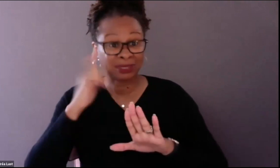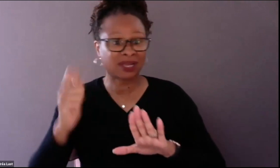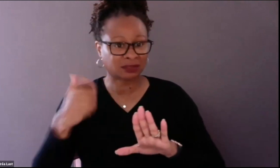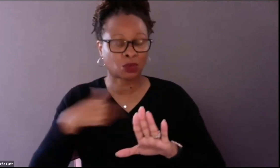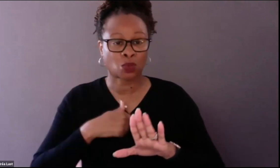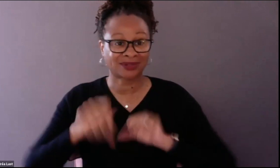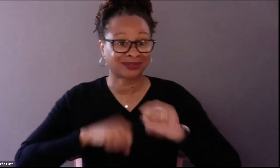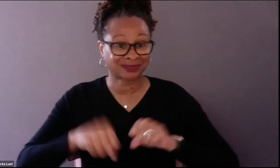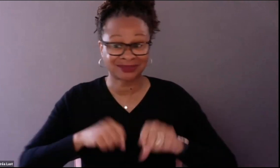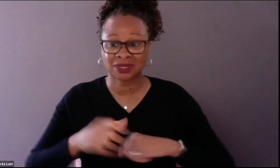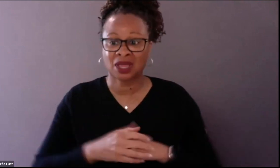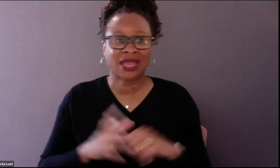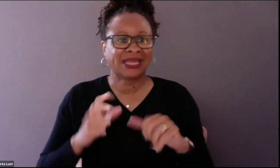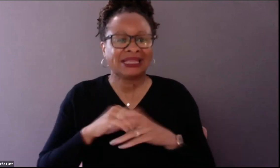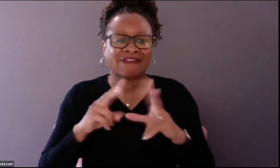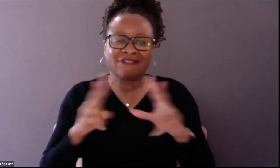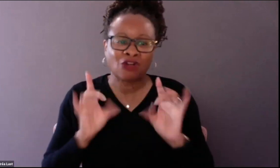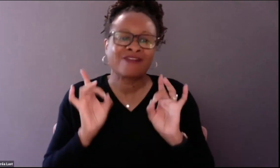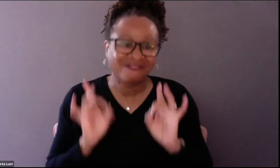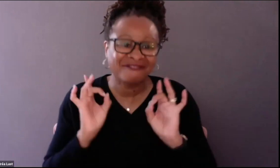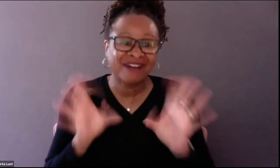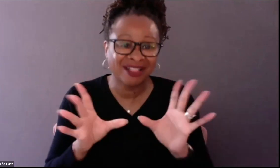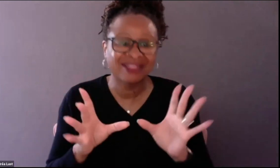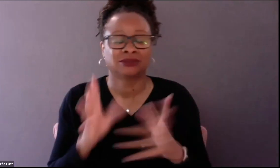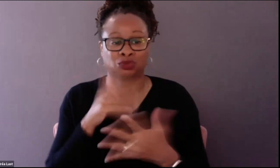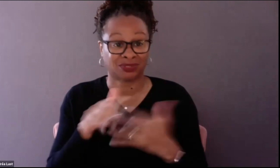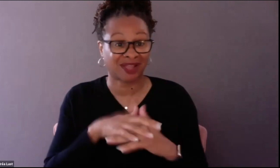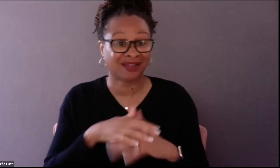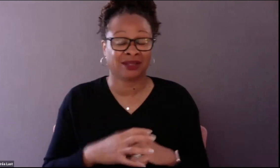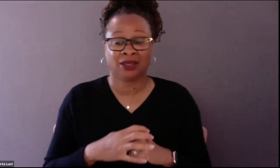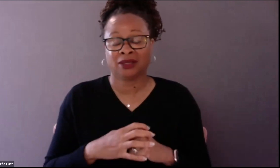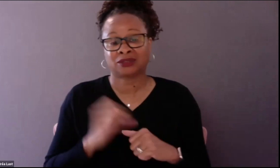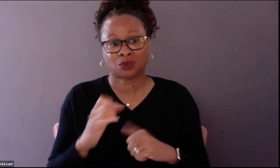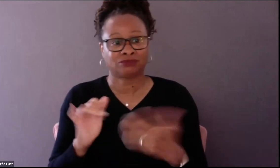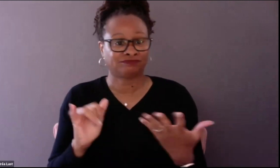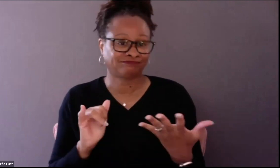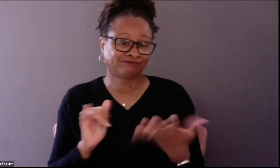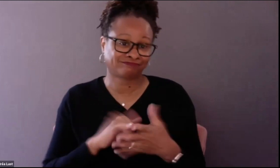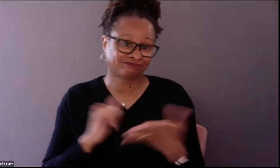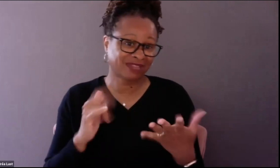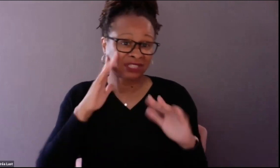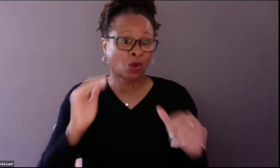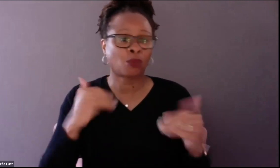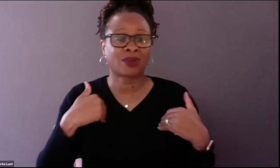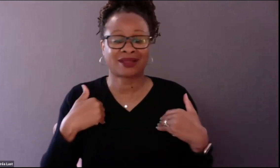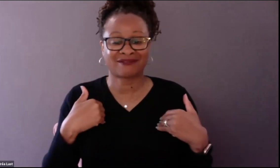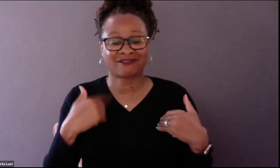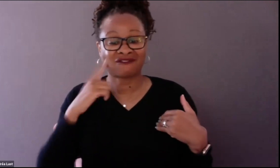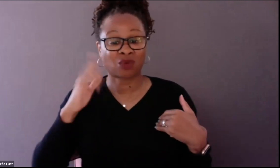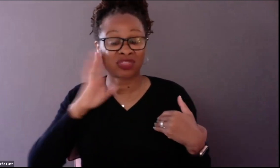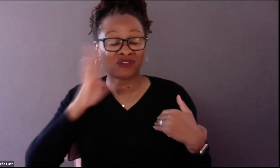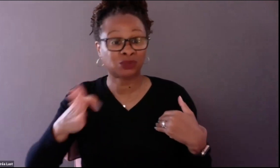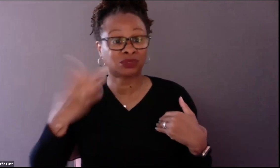in a very violent society. So this is a hope we have for the future, that something is